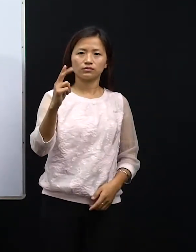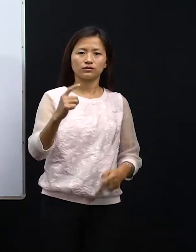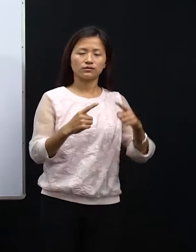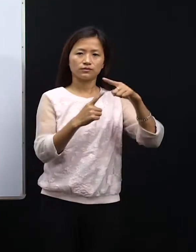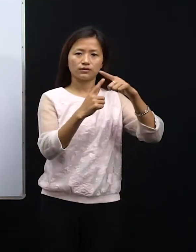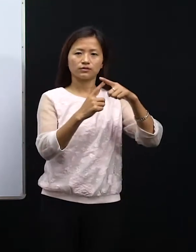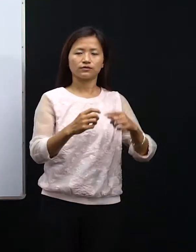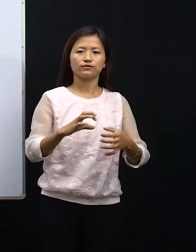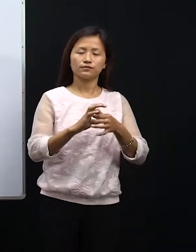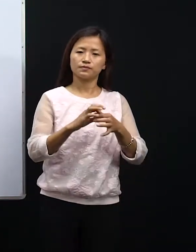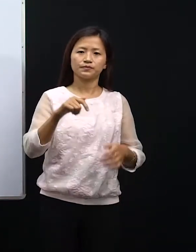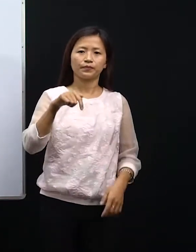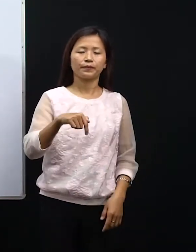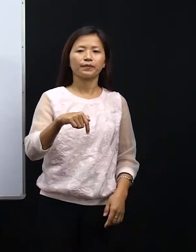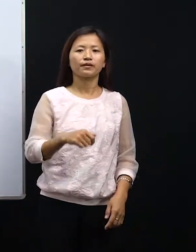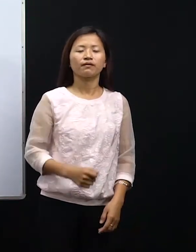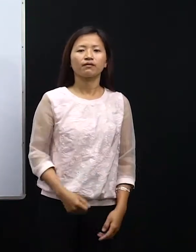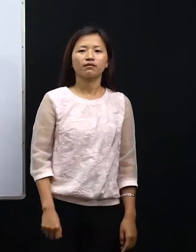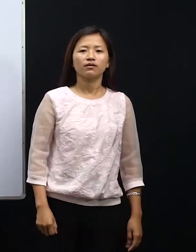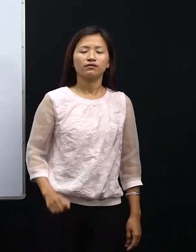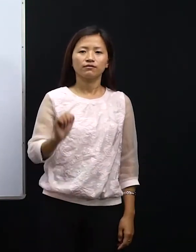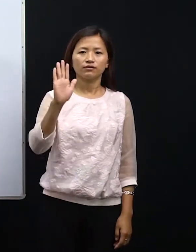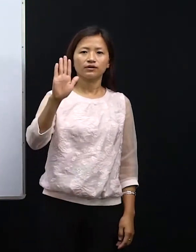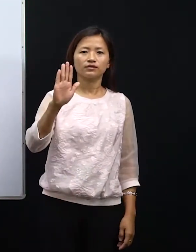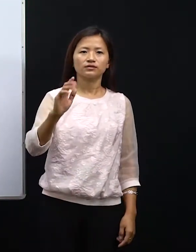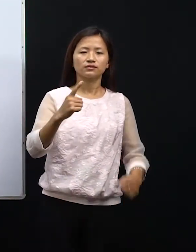over here. The first one is